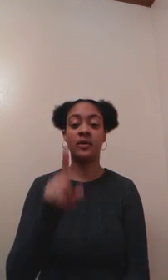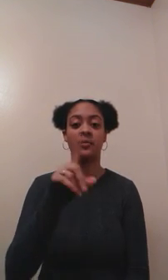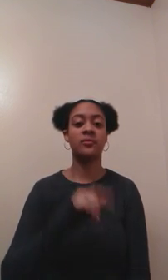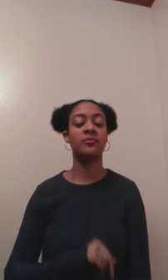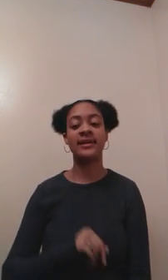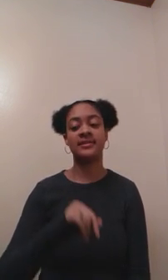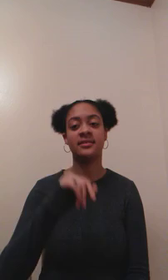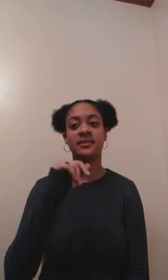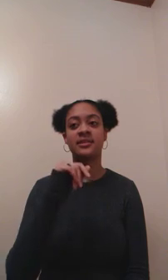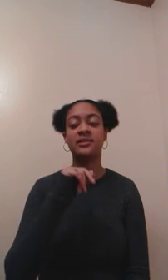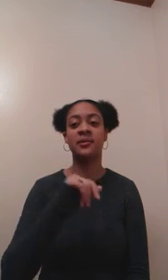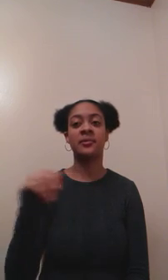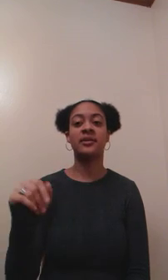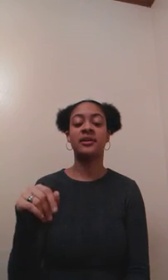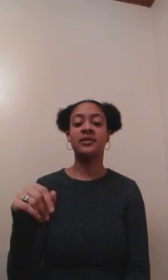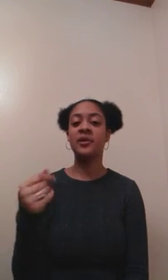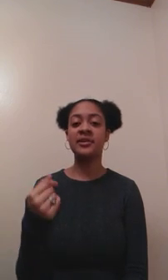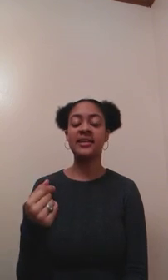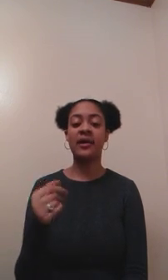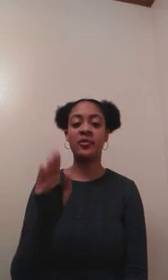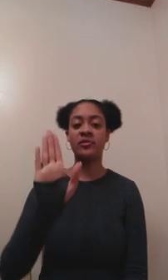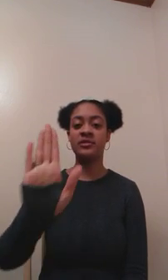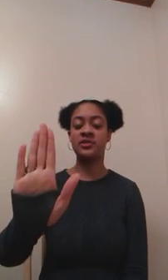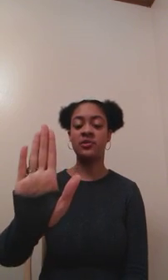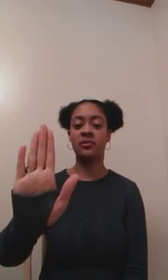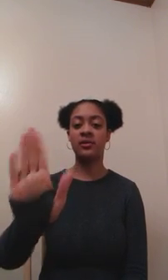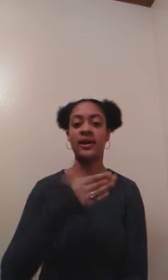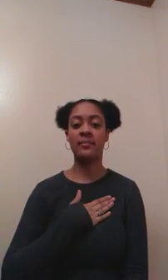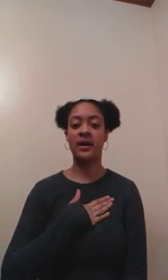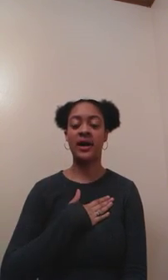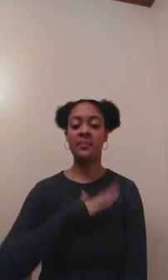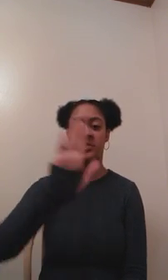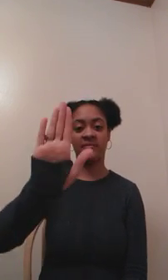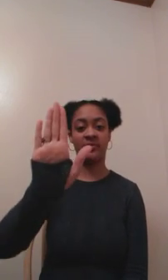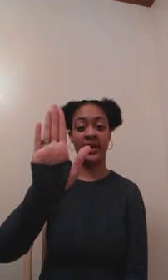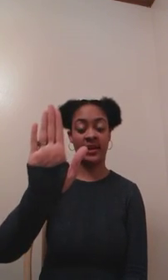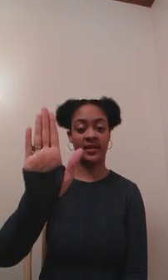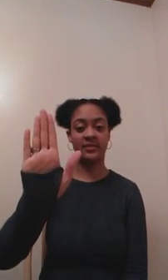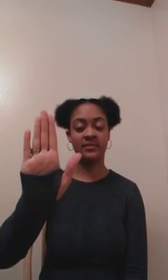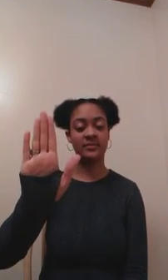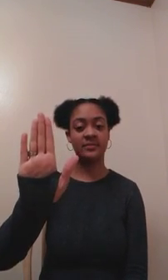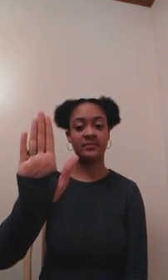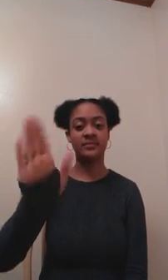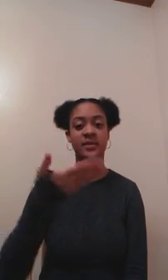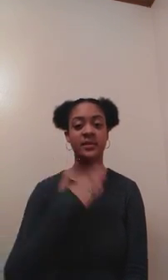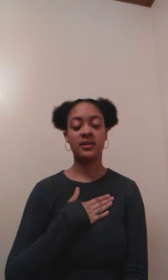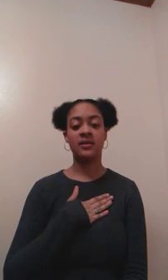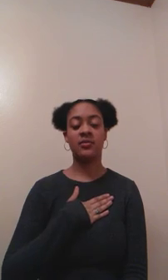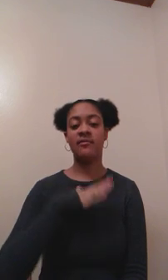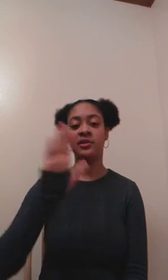Oh, right. So, notice how the words your and my both have a flat hand. Whenever you're